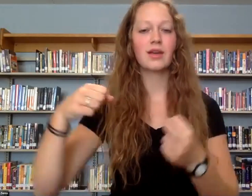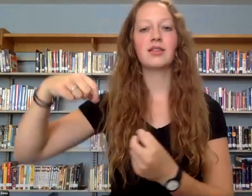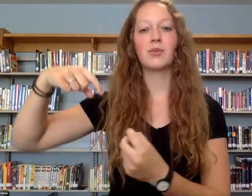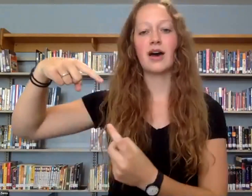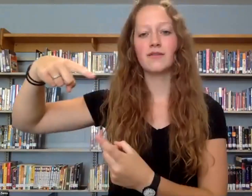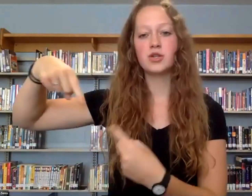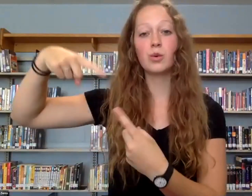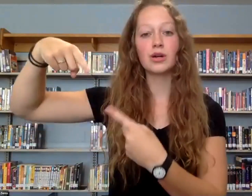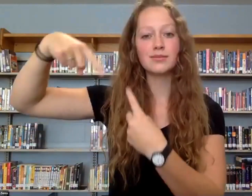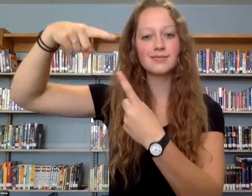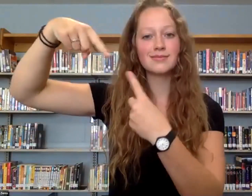then we'll have tour,